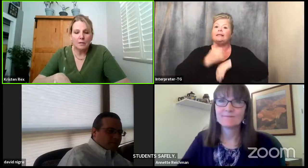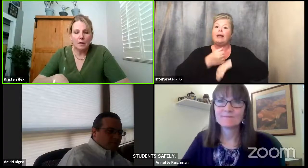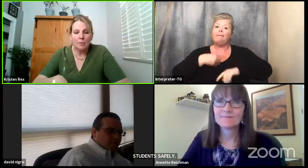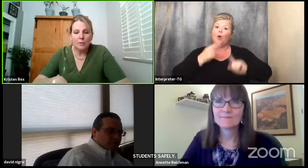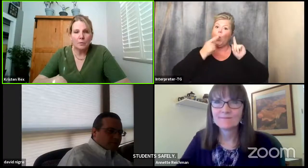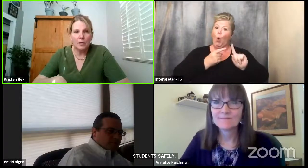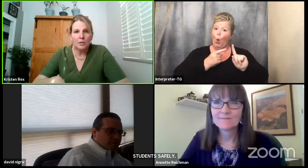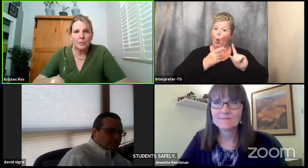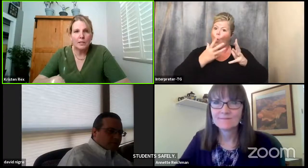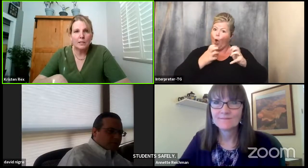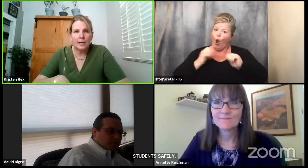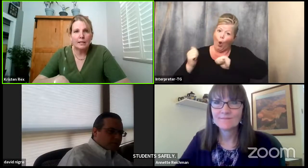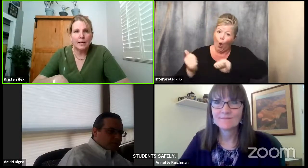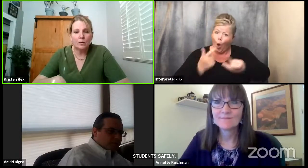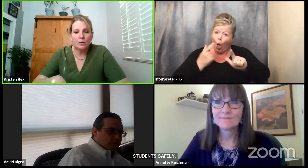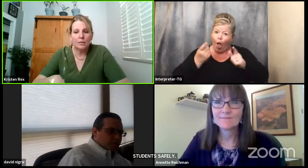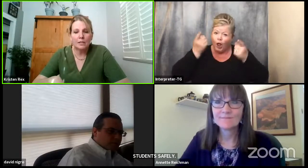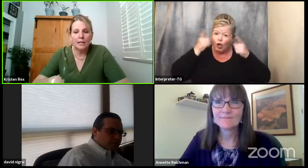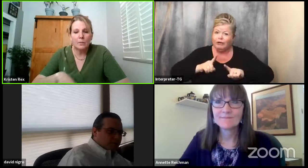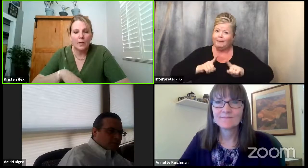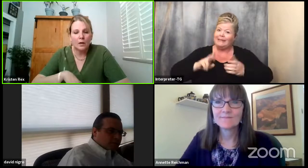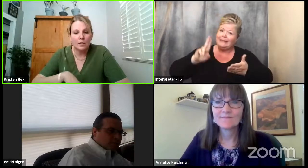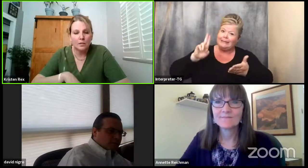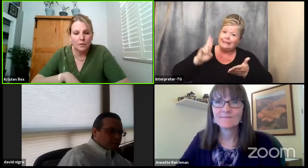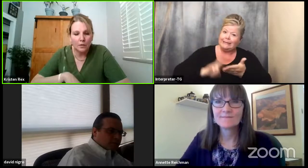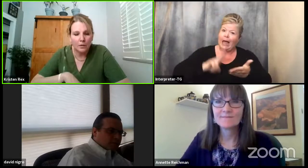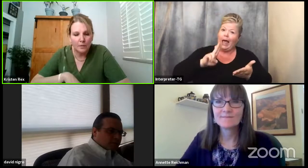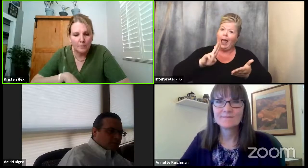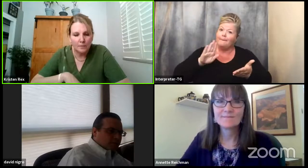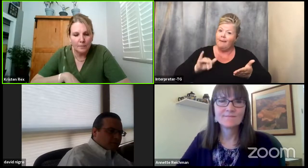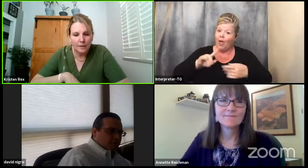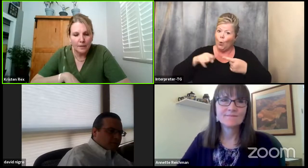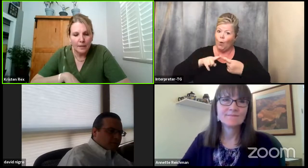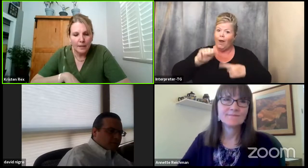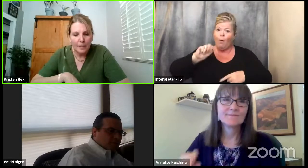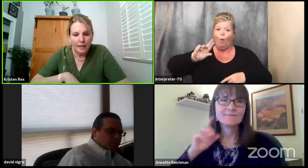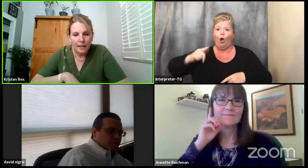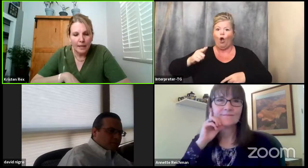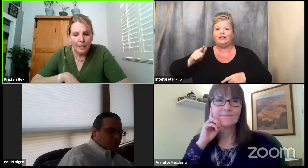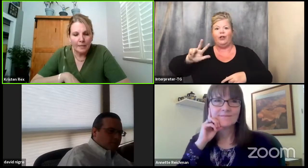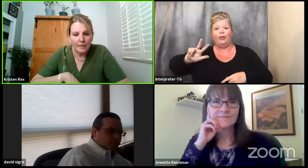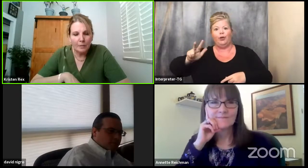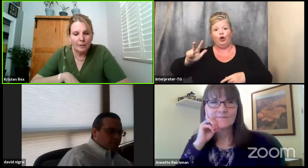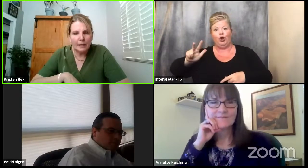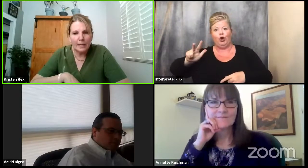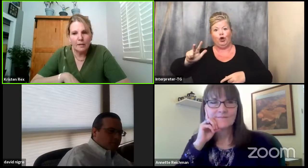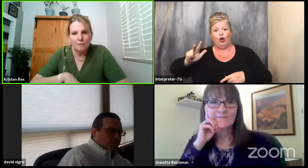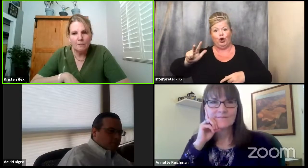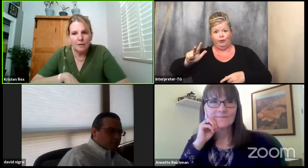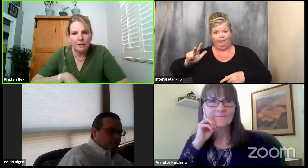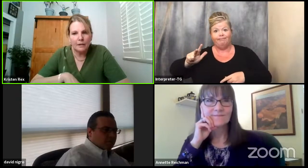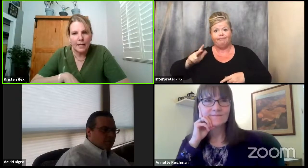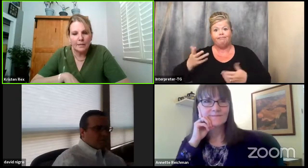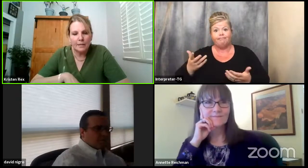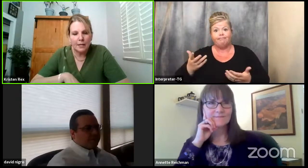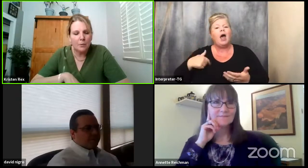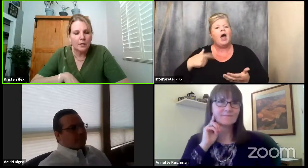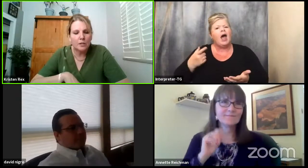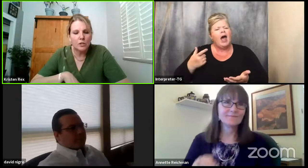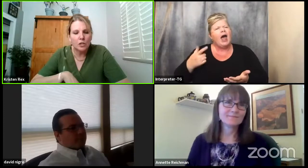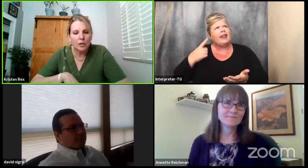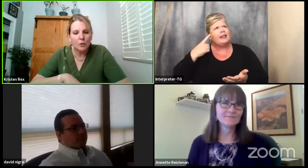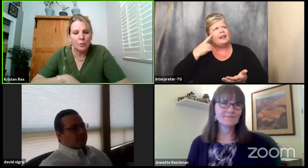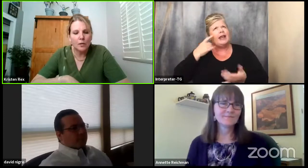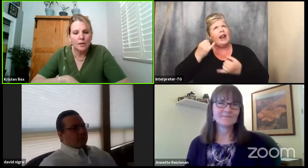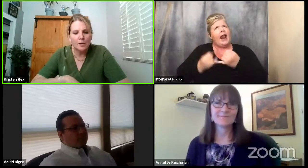agreements almost ready to be signed and or signed by August 3rd. And I believe the last thing I